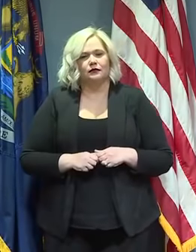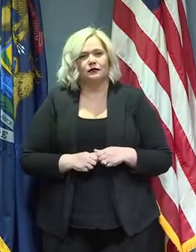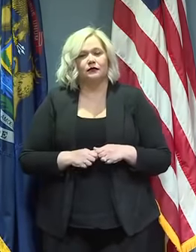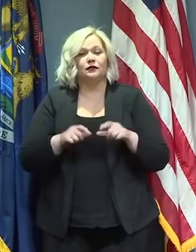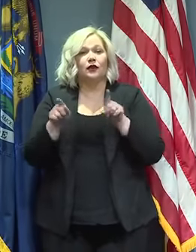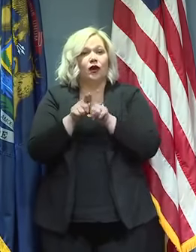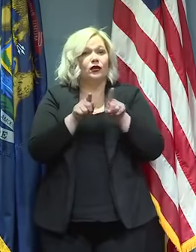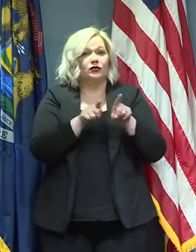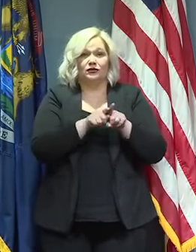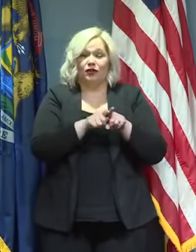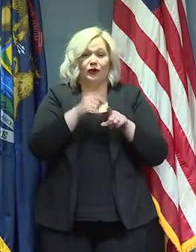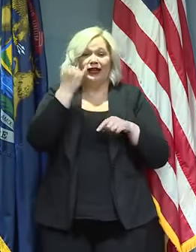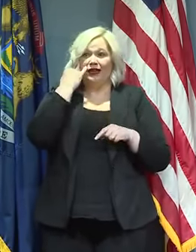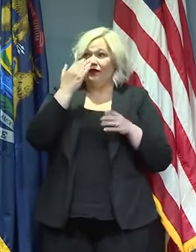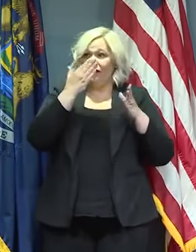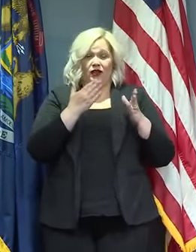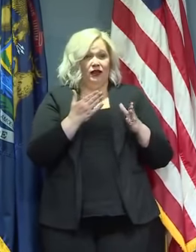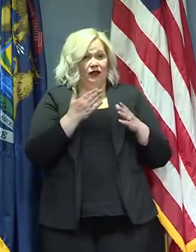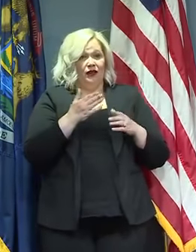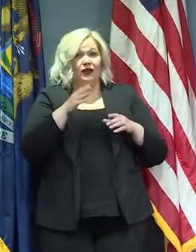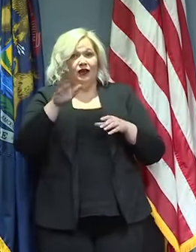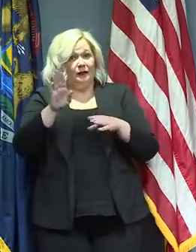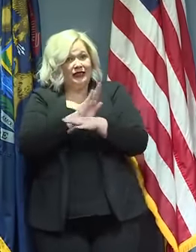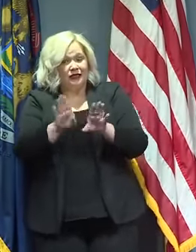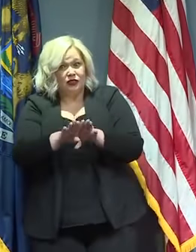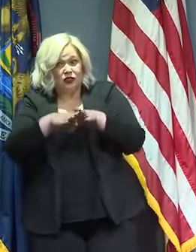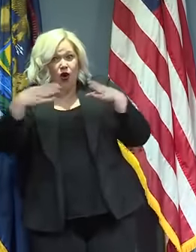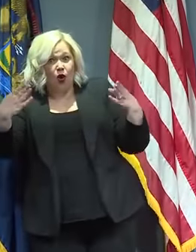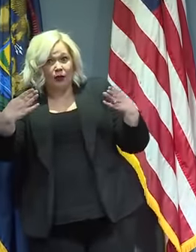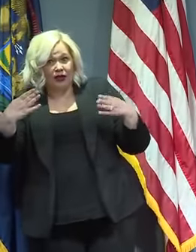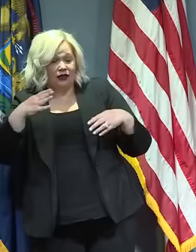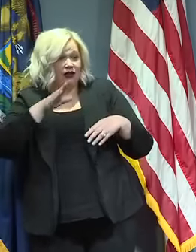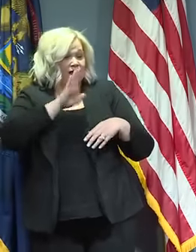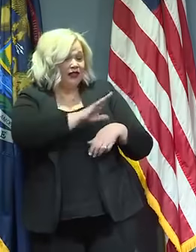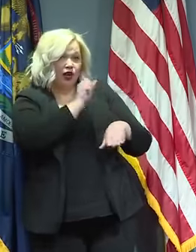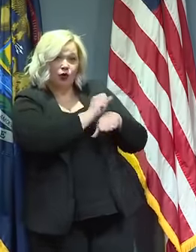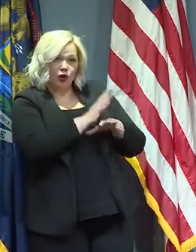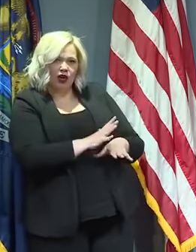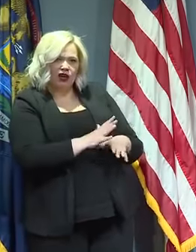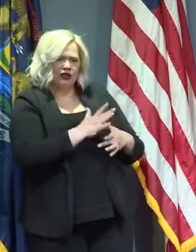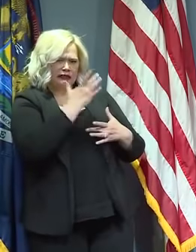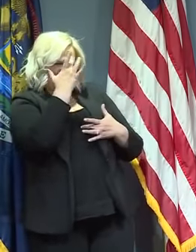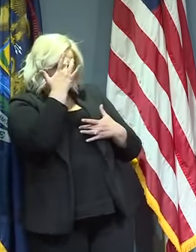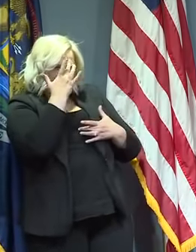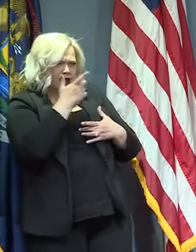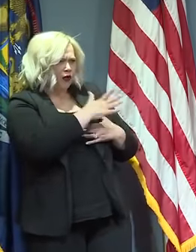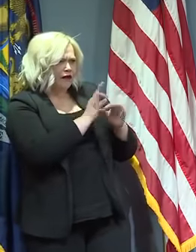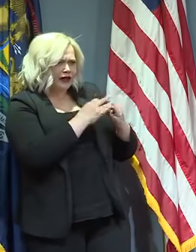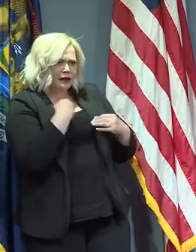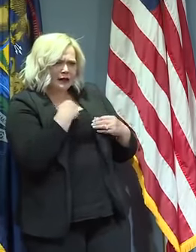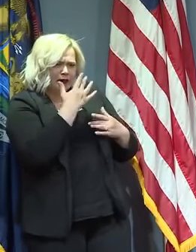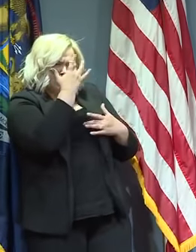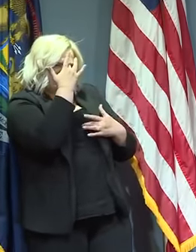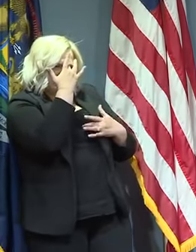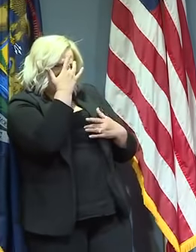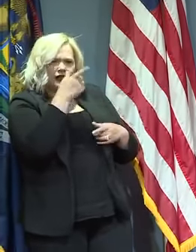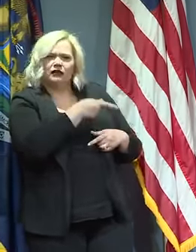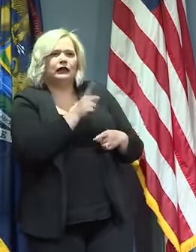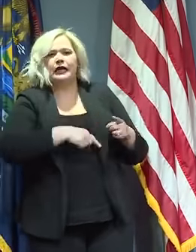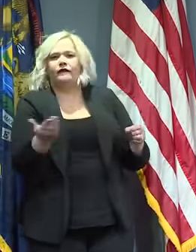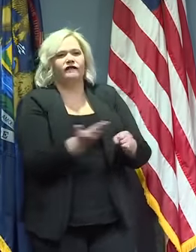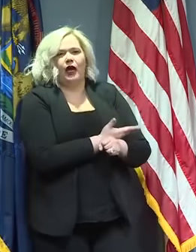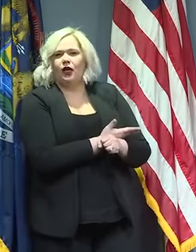from retaliating against workers who stay home because they think that they're sick or someone in their household is. For the health of